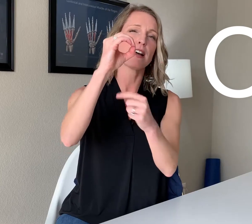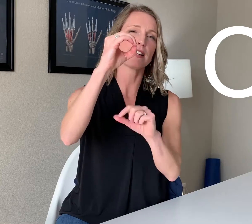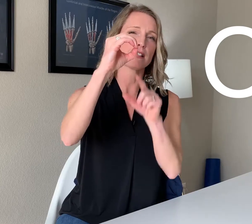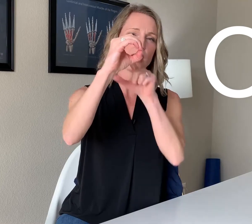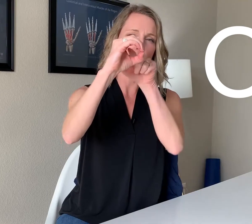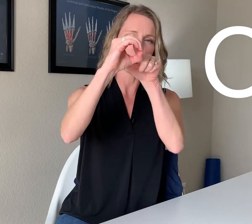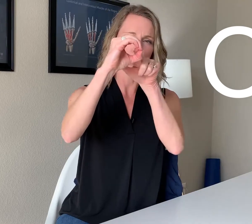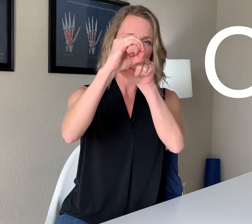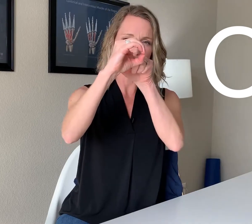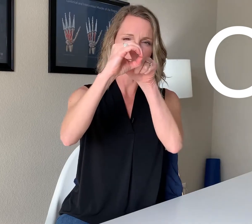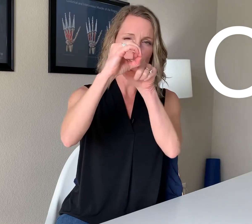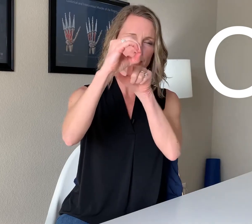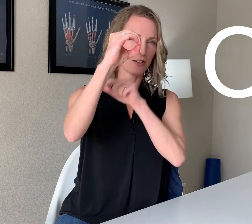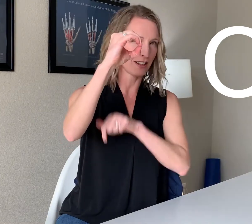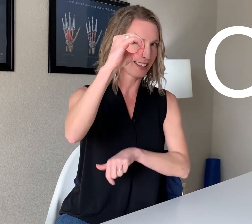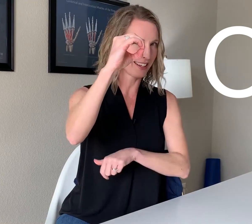nice O, nice circle in there.